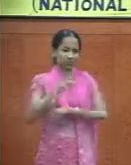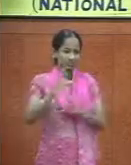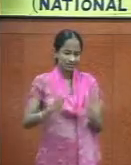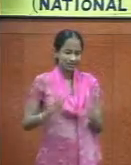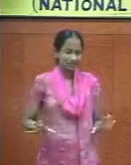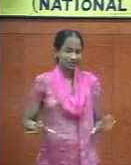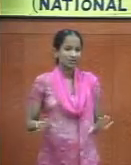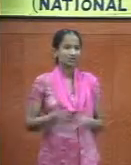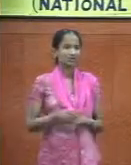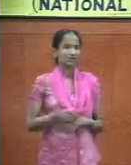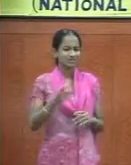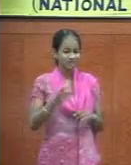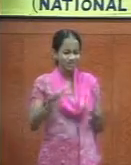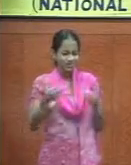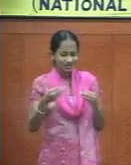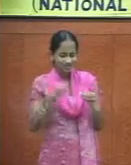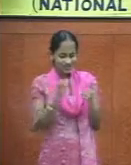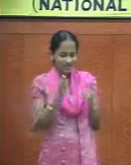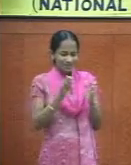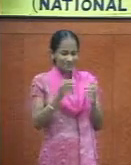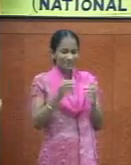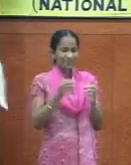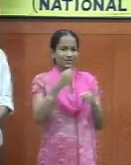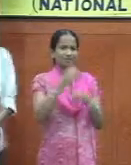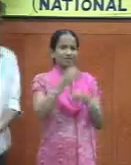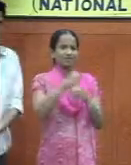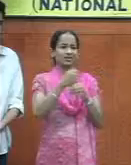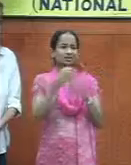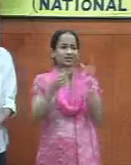have some sort of guideline or